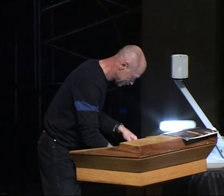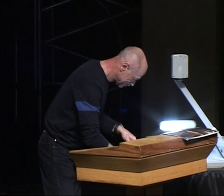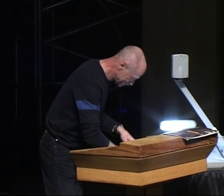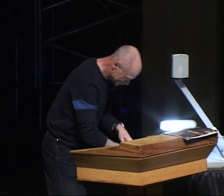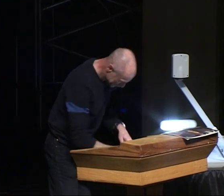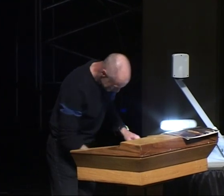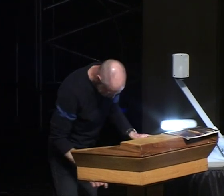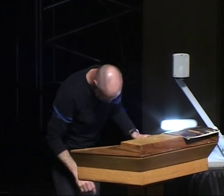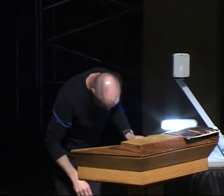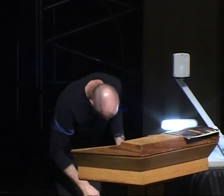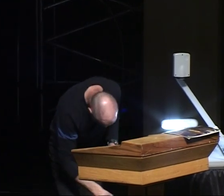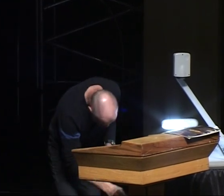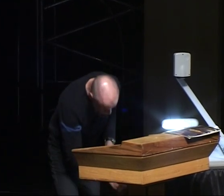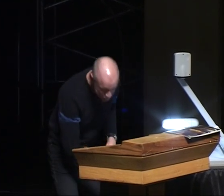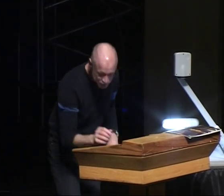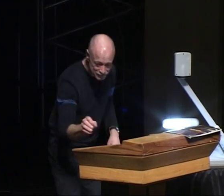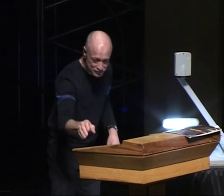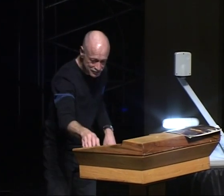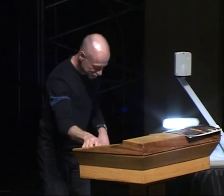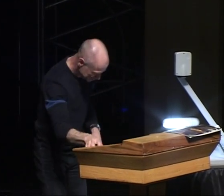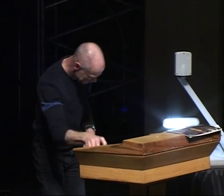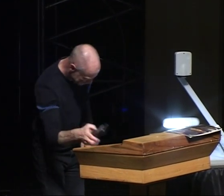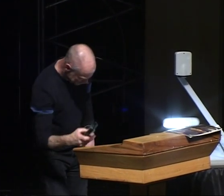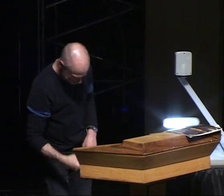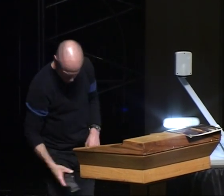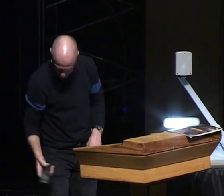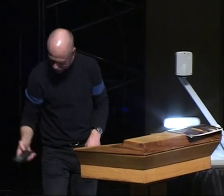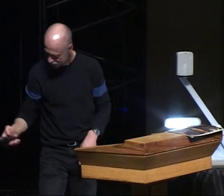This piece is another from the DVD.